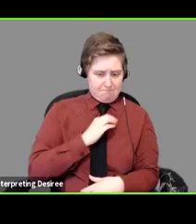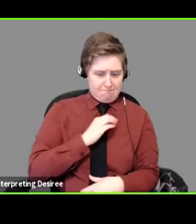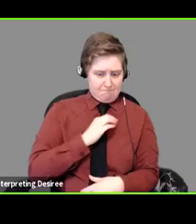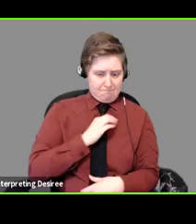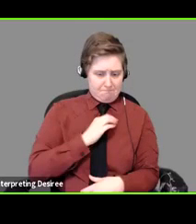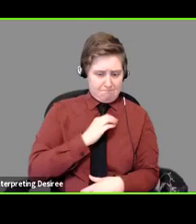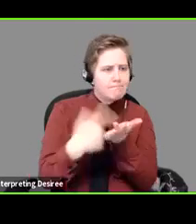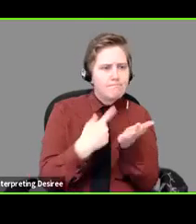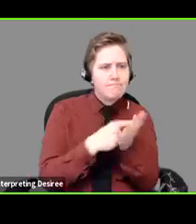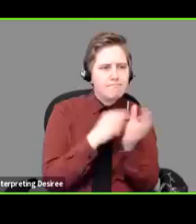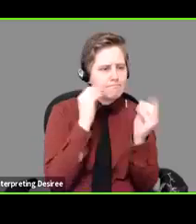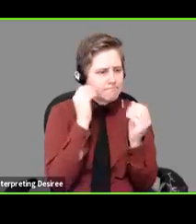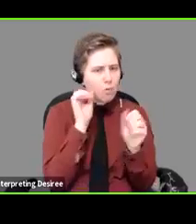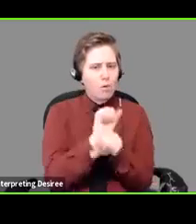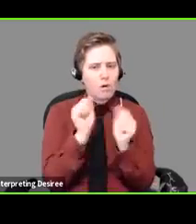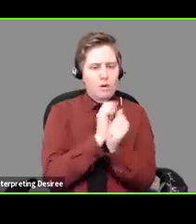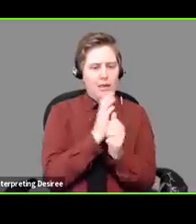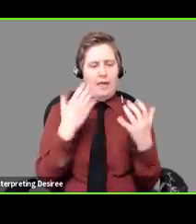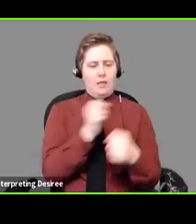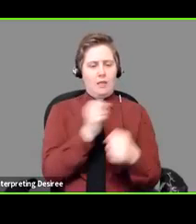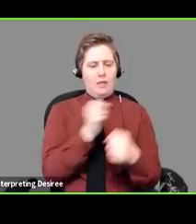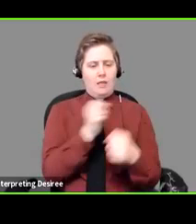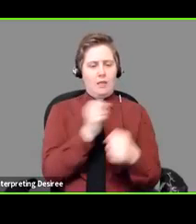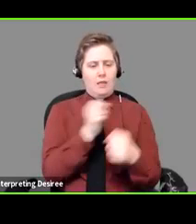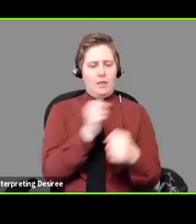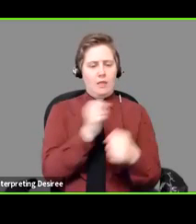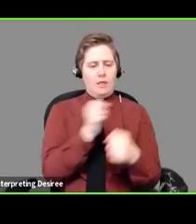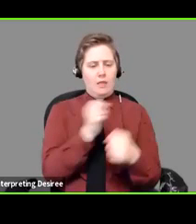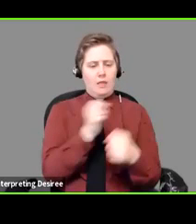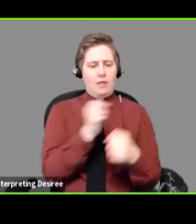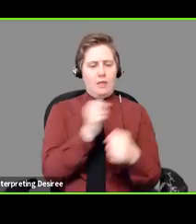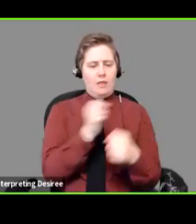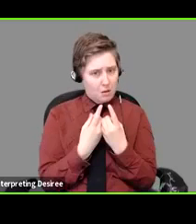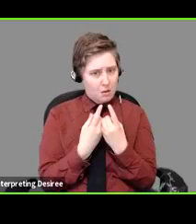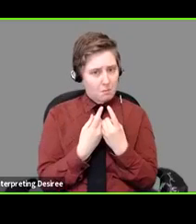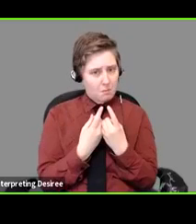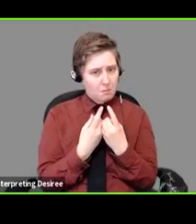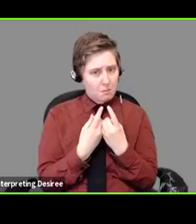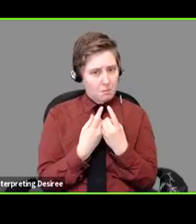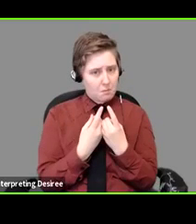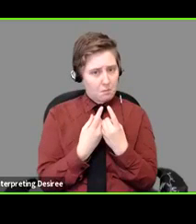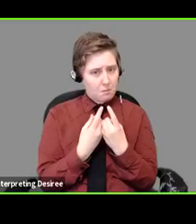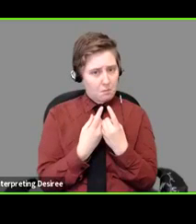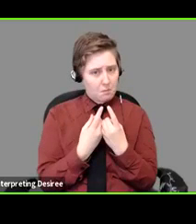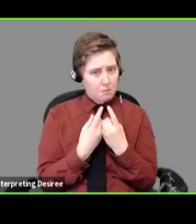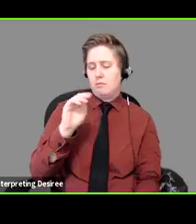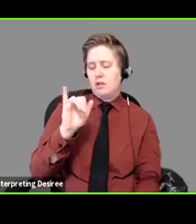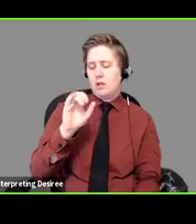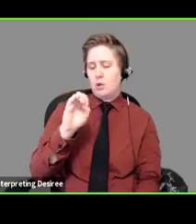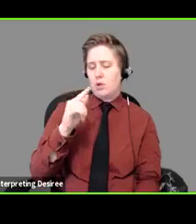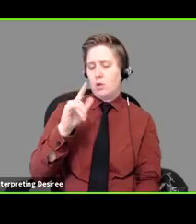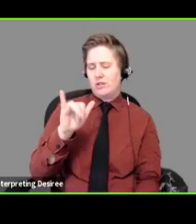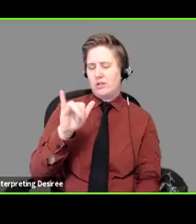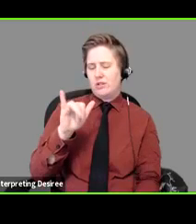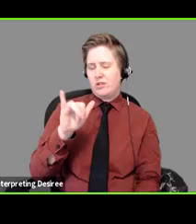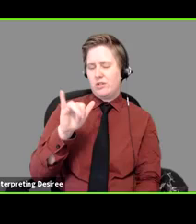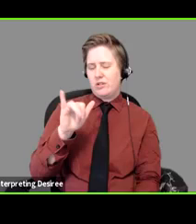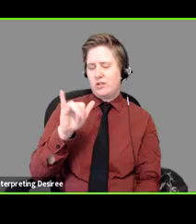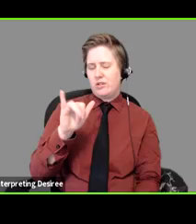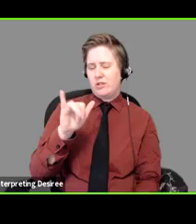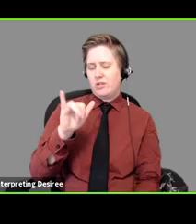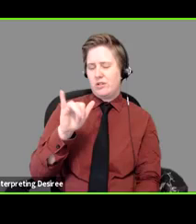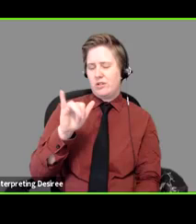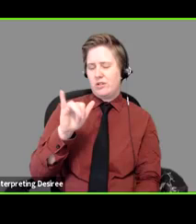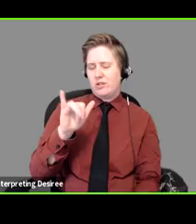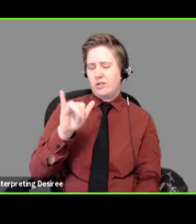with the health commissioner and with the health department, the epidemiology staff there, and we identified what